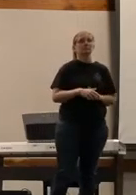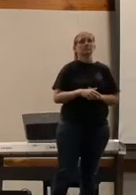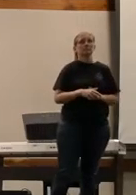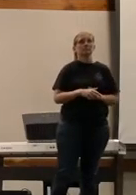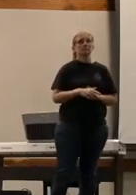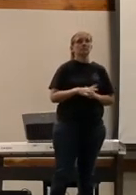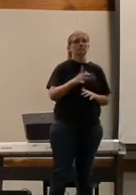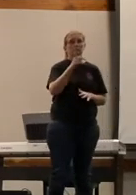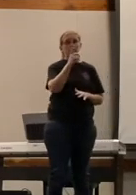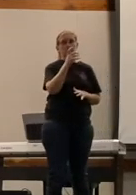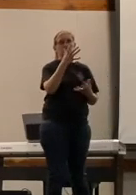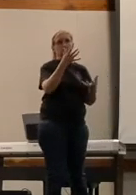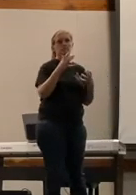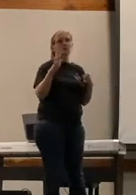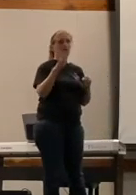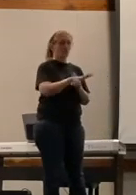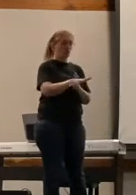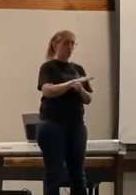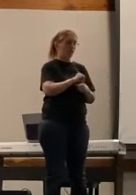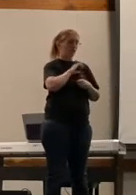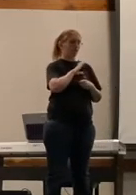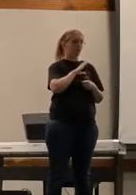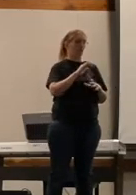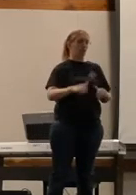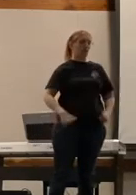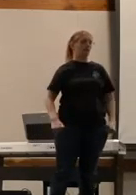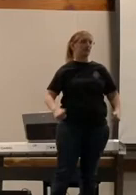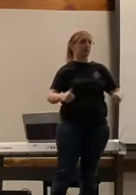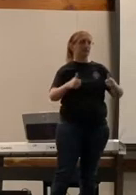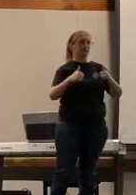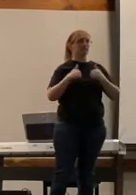Who wants a full, abundant life?